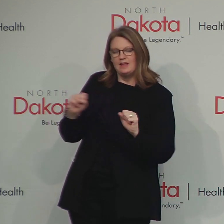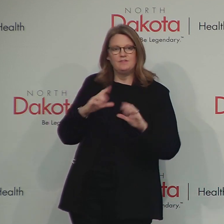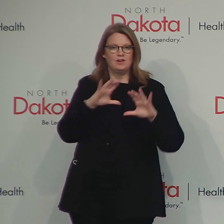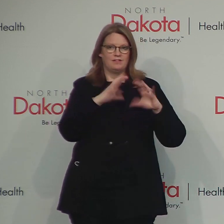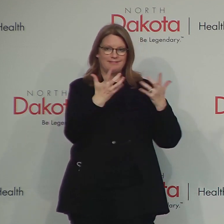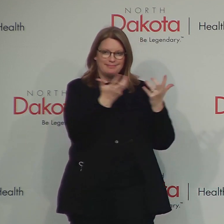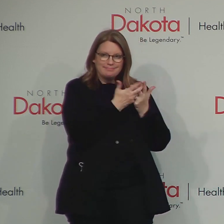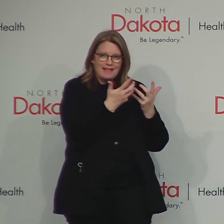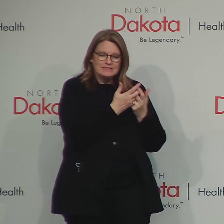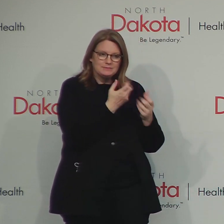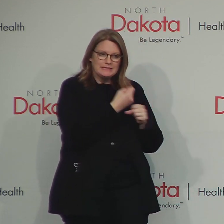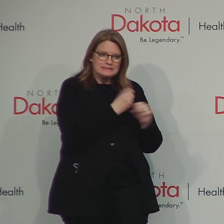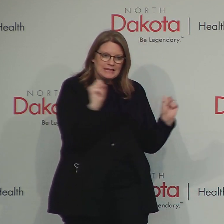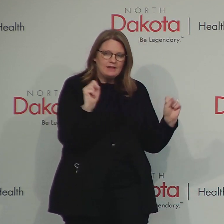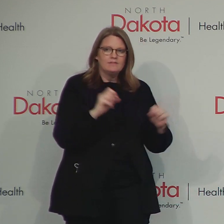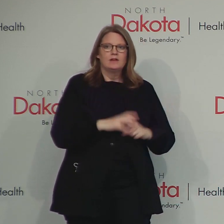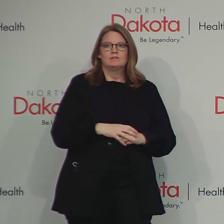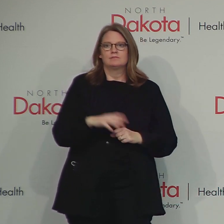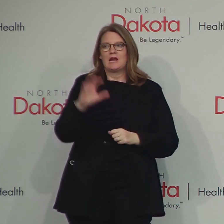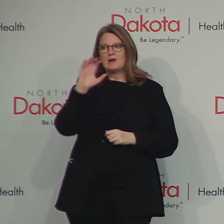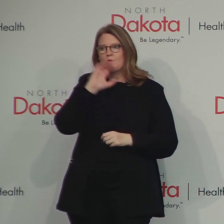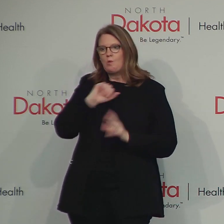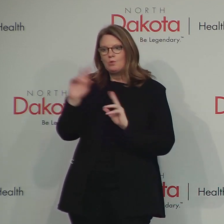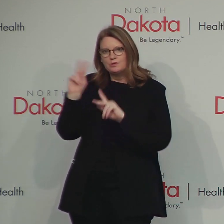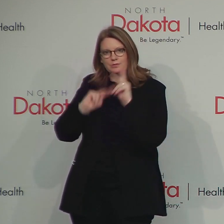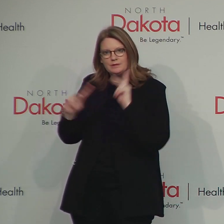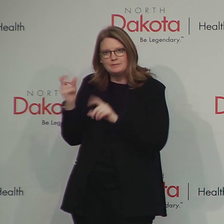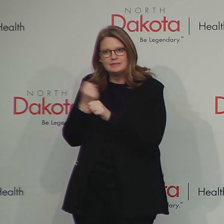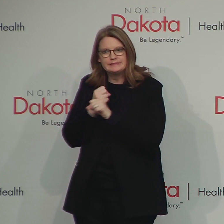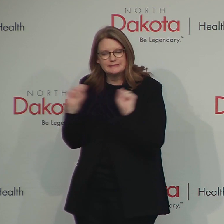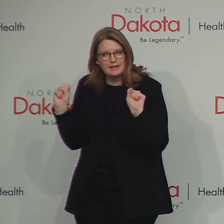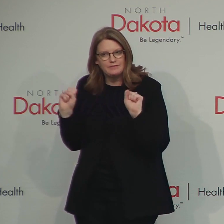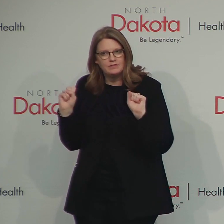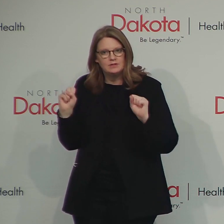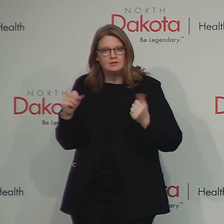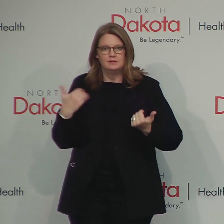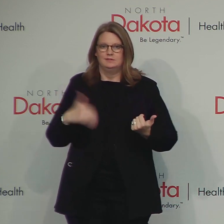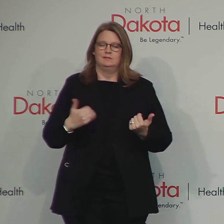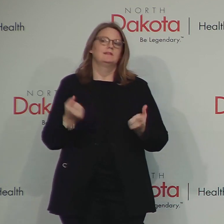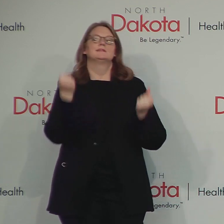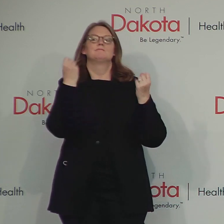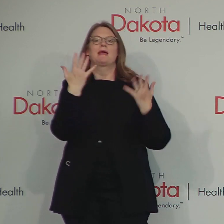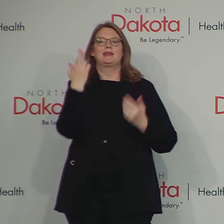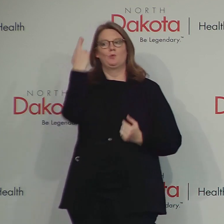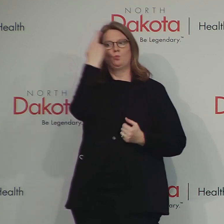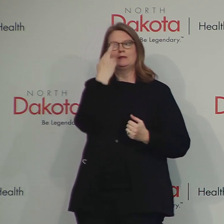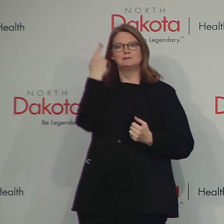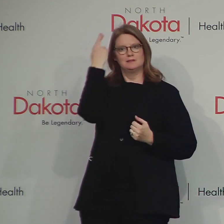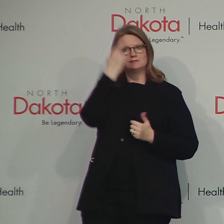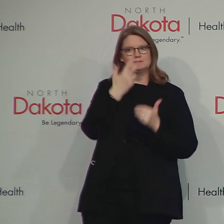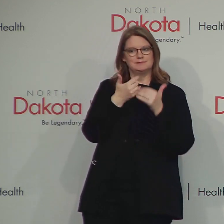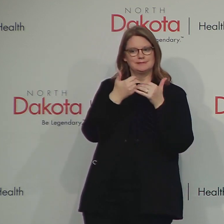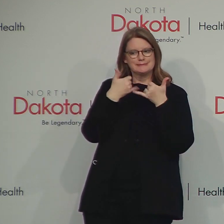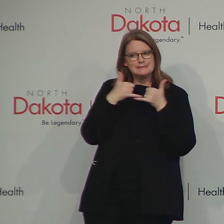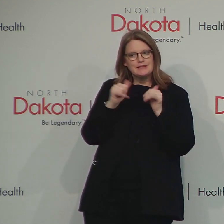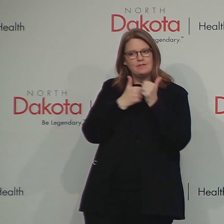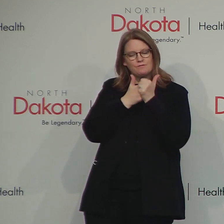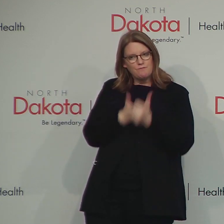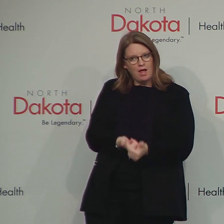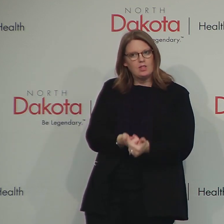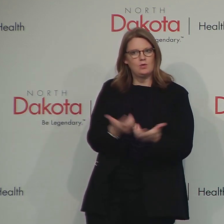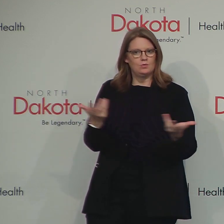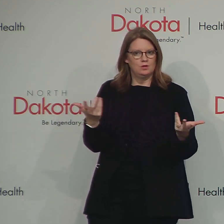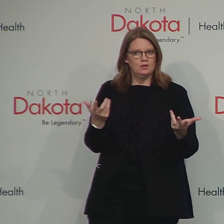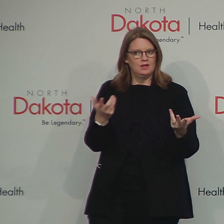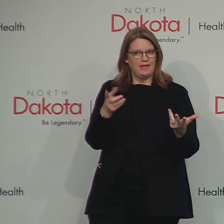let's keep our elderly and vulnerable safe. I mean, there's so many reasons to do it, and plenty of reasons to do it. And I think those reasons are all more powerful and all